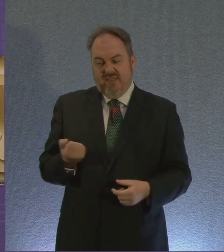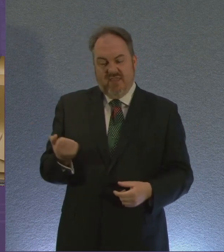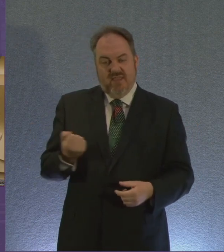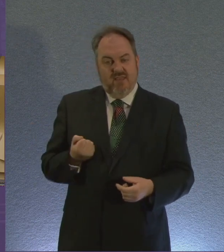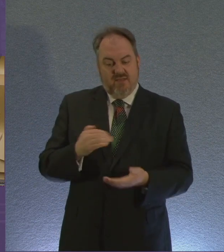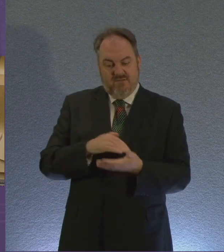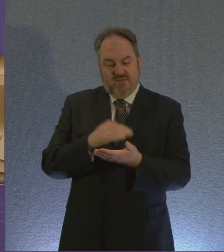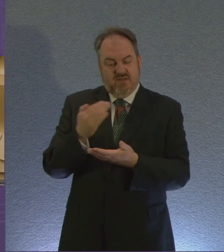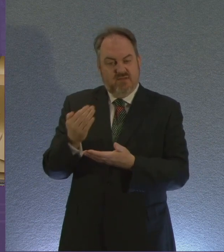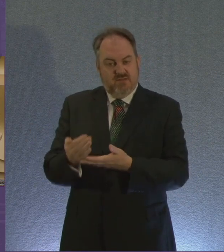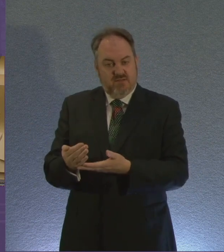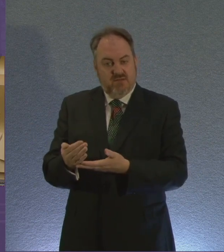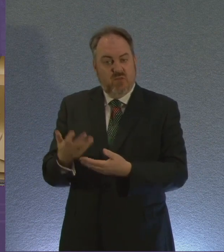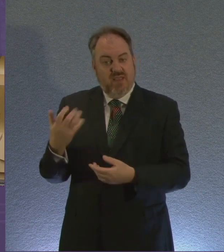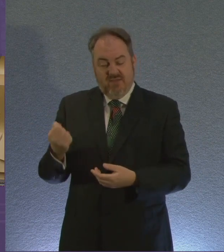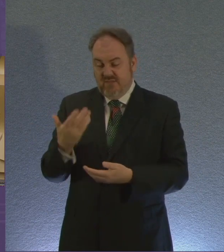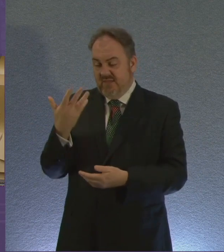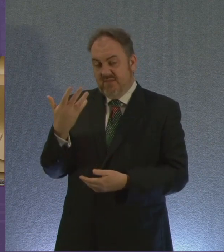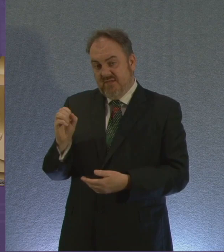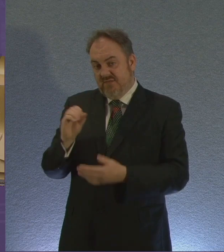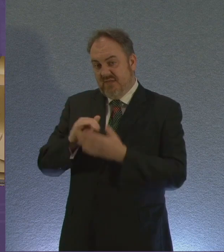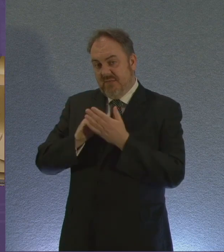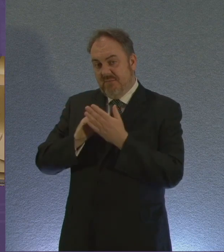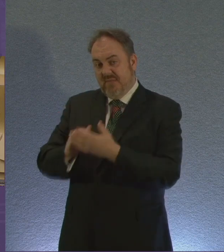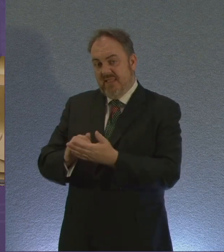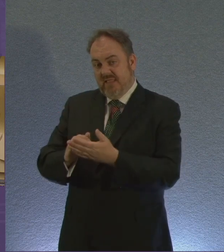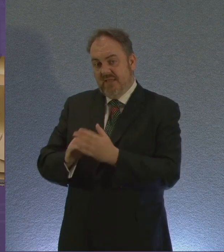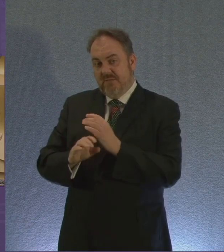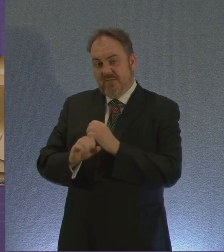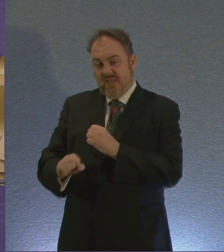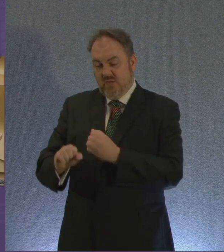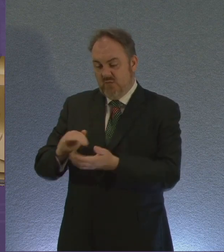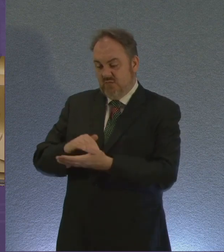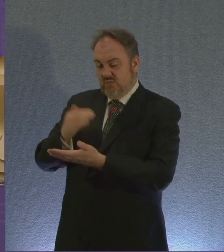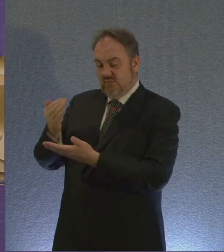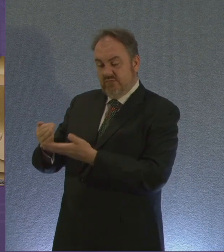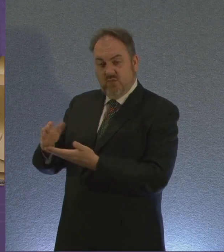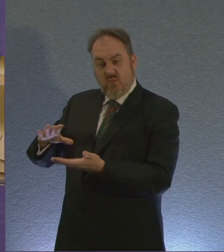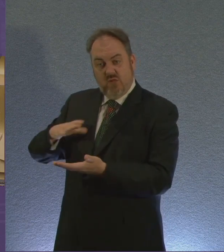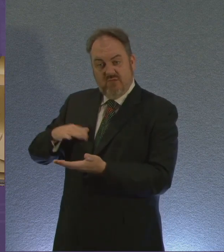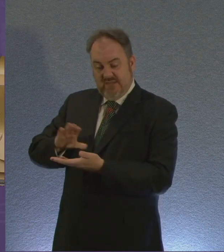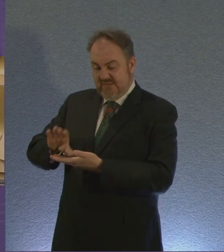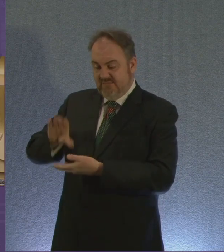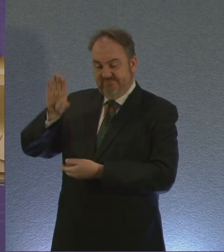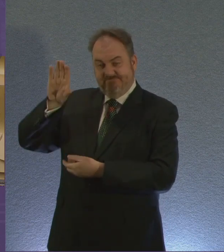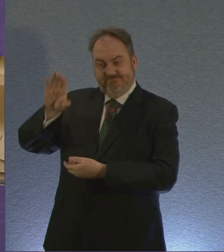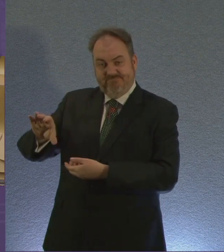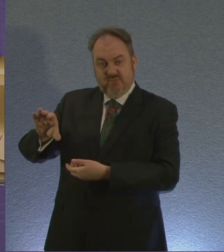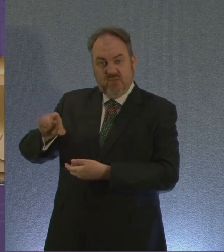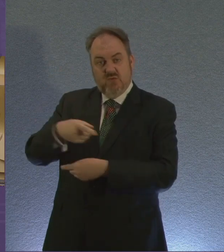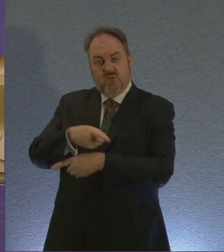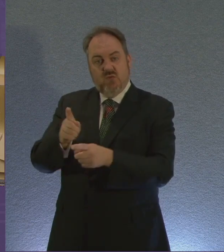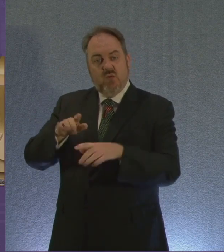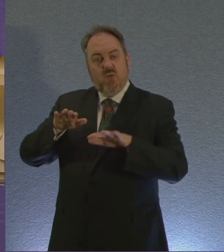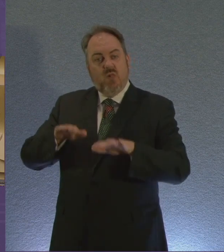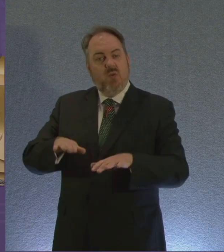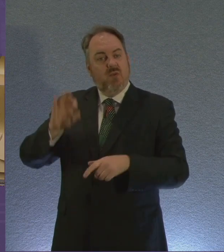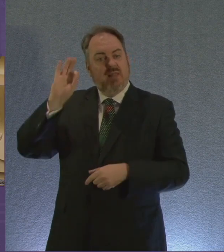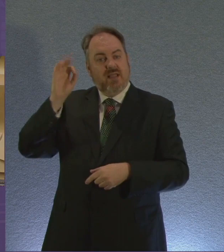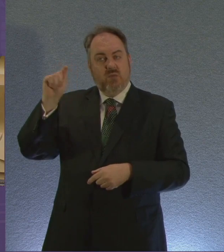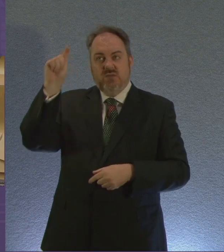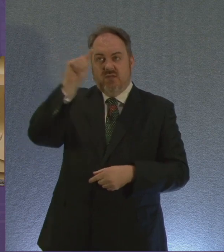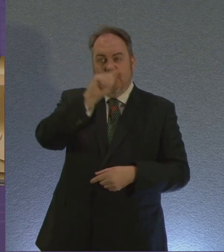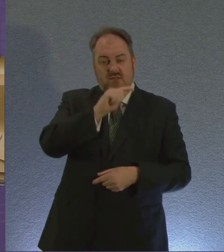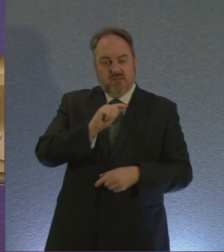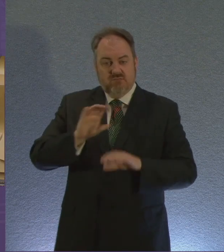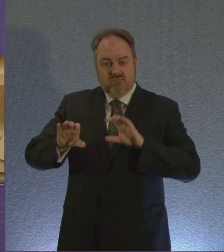Welfare Fund, there was the £50 million that was included in Aileen Campbell's statement that went directly to local authorities to deal